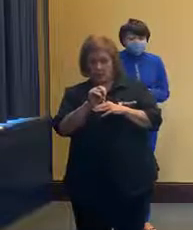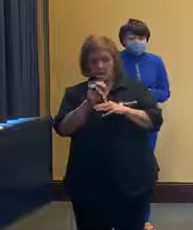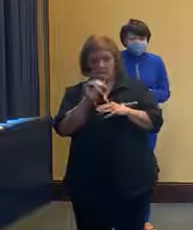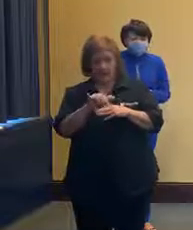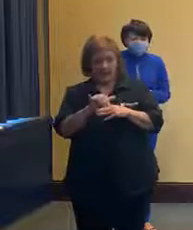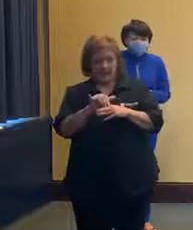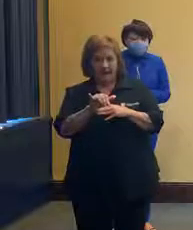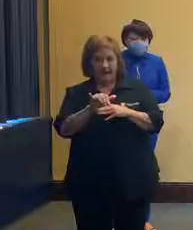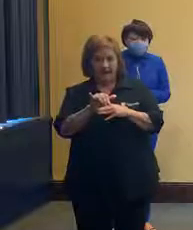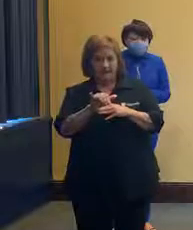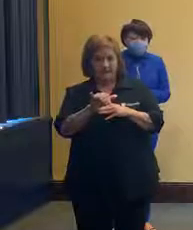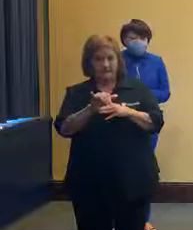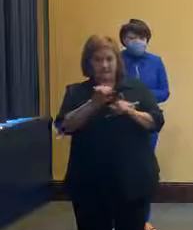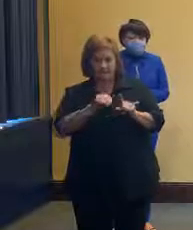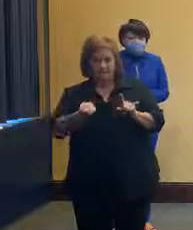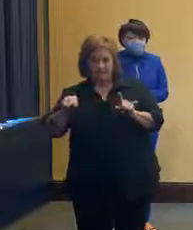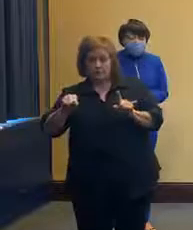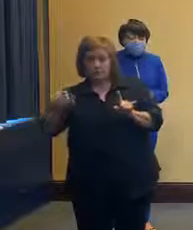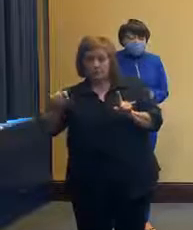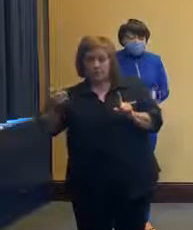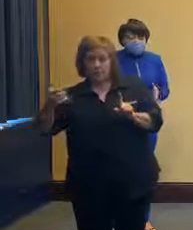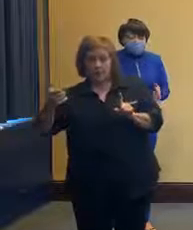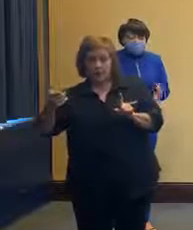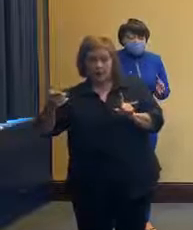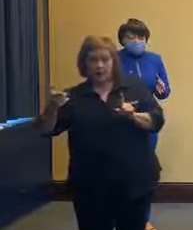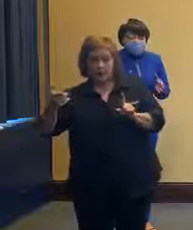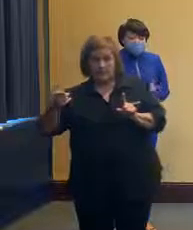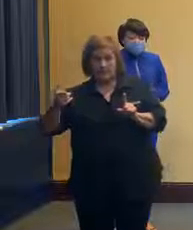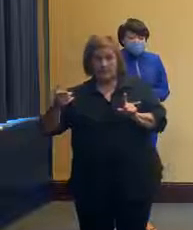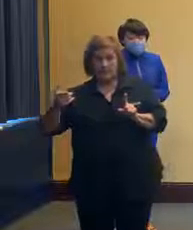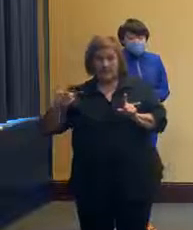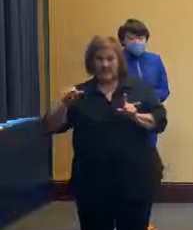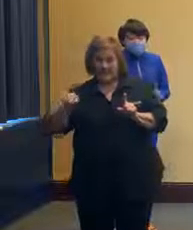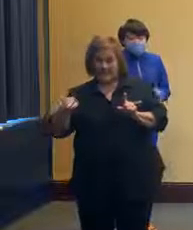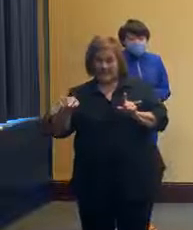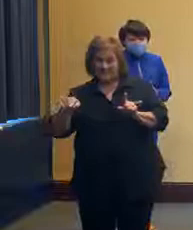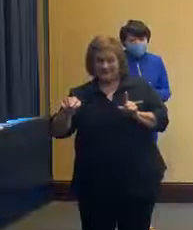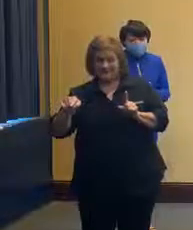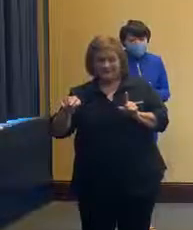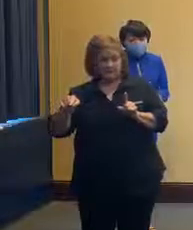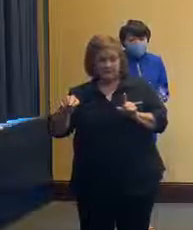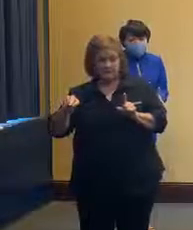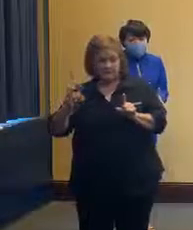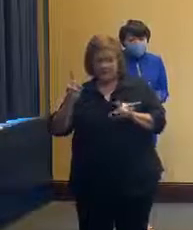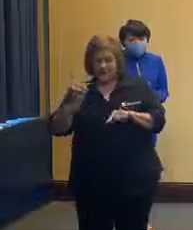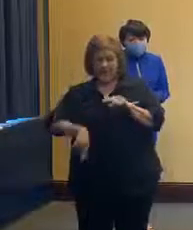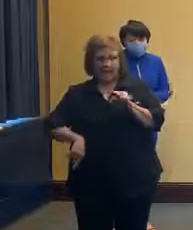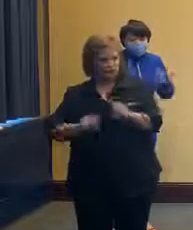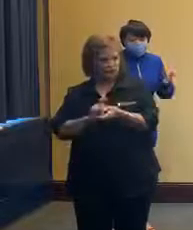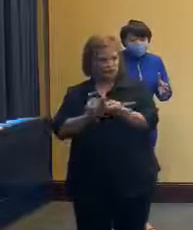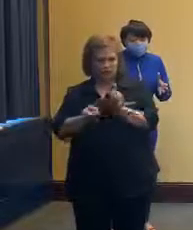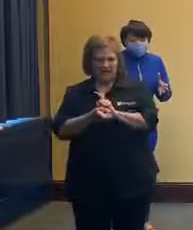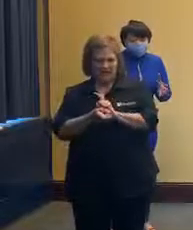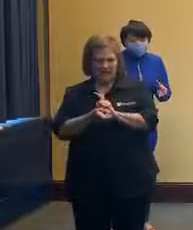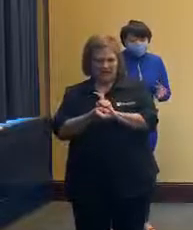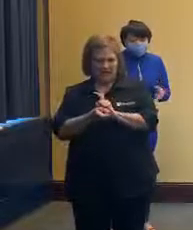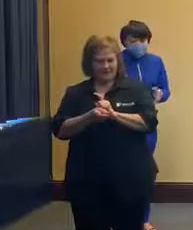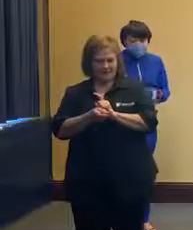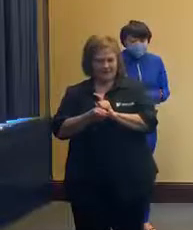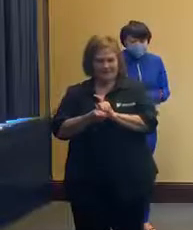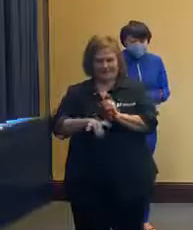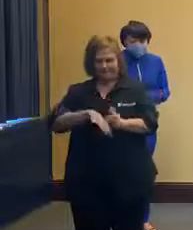we look into 2021. So that is something that we cannot change. It's baked into,